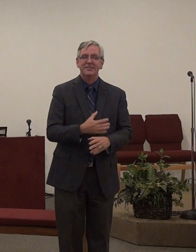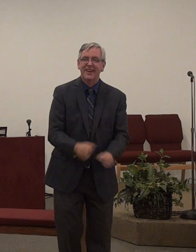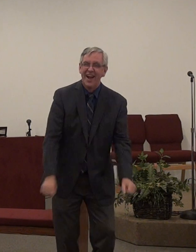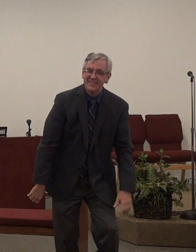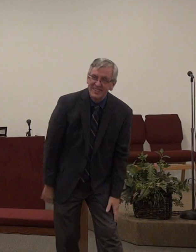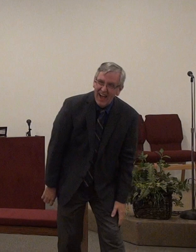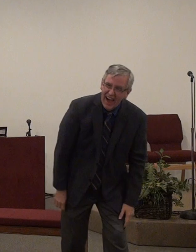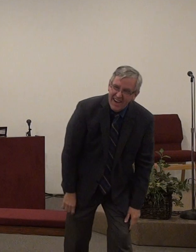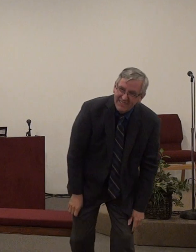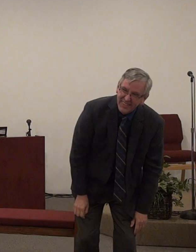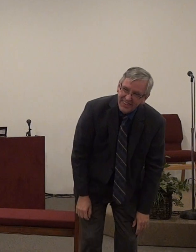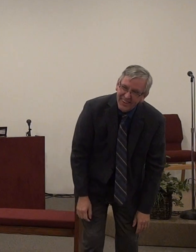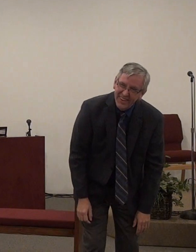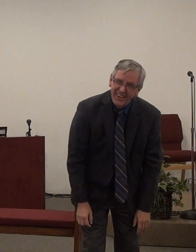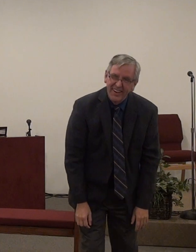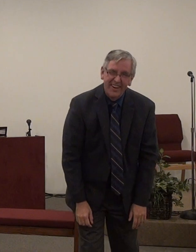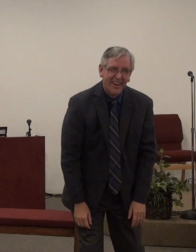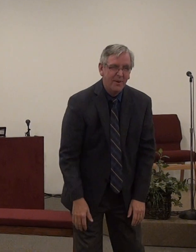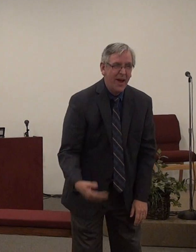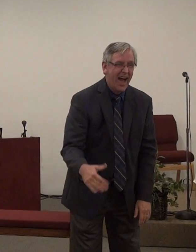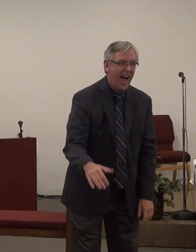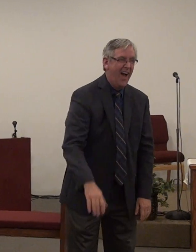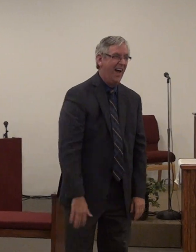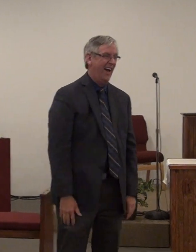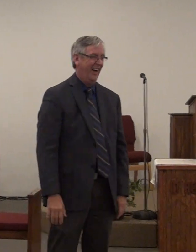me," and she got saved.